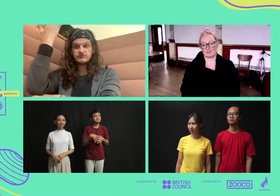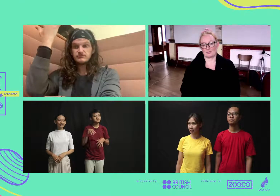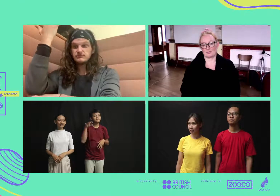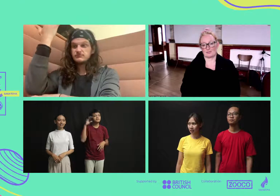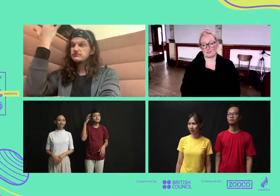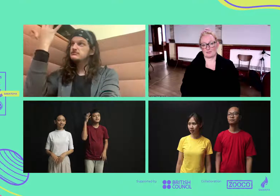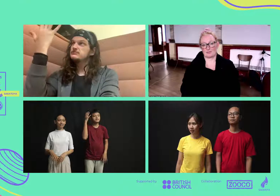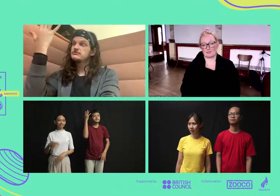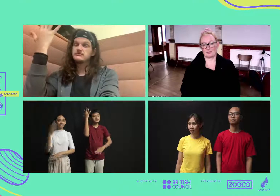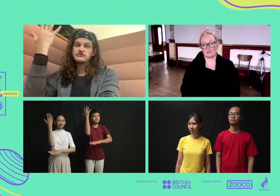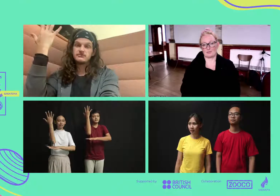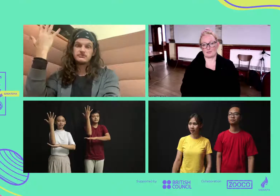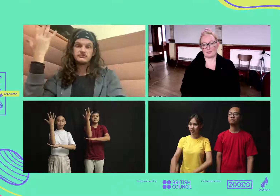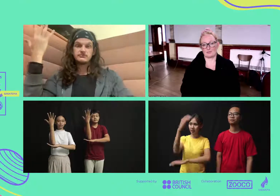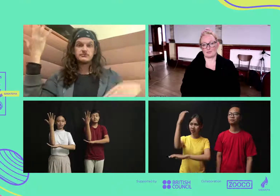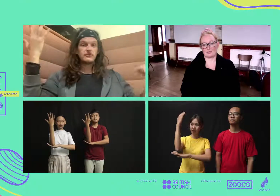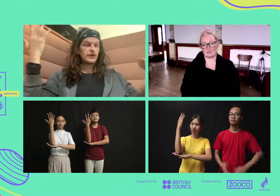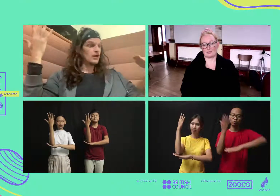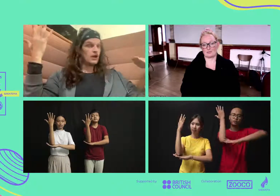here's a tree.